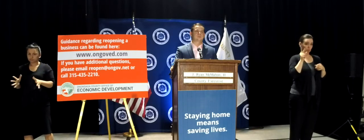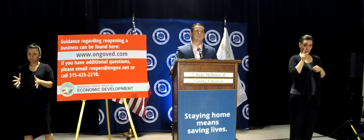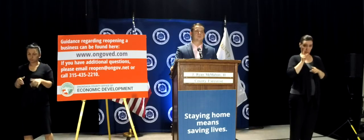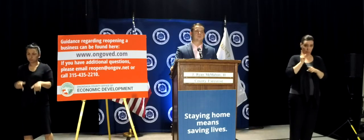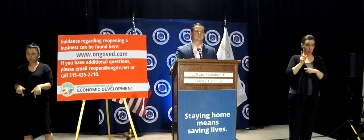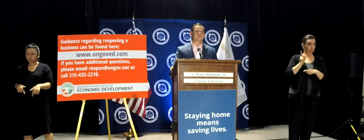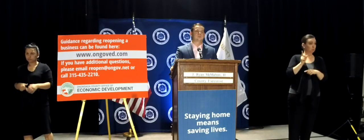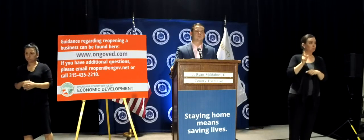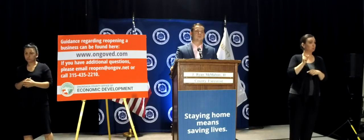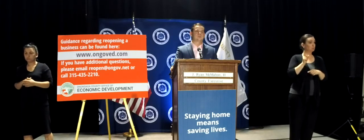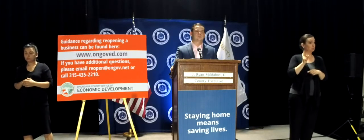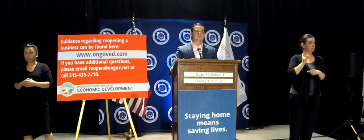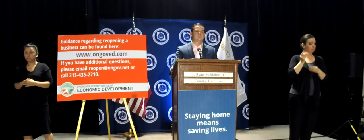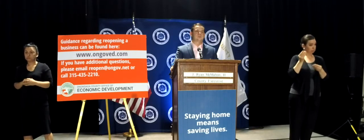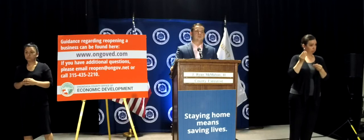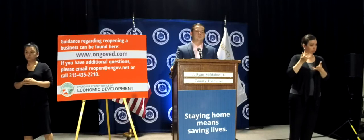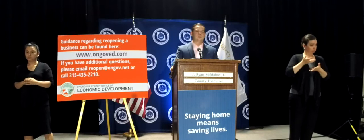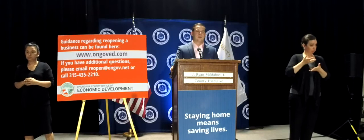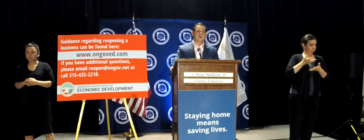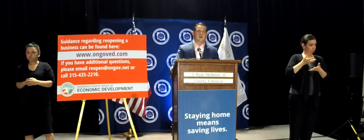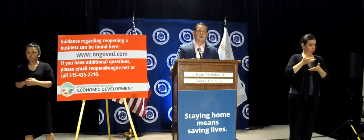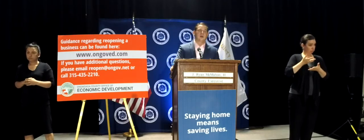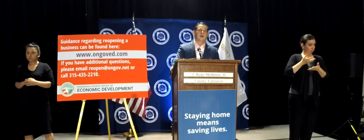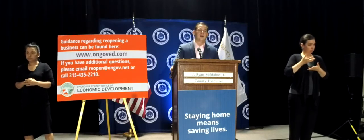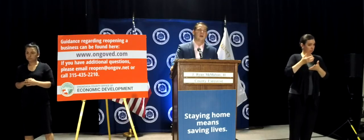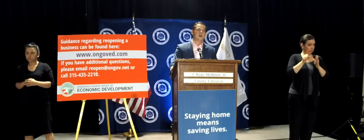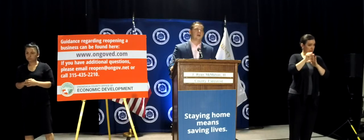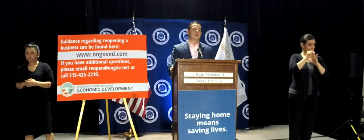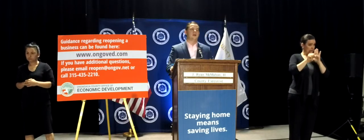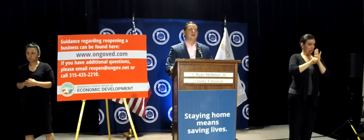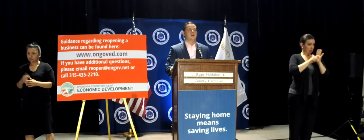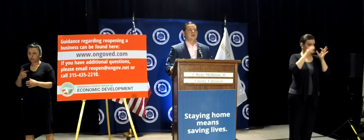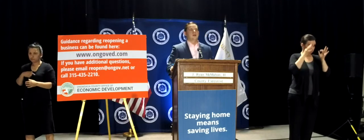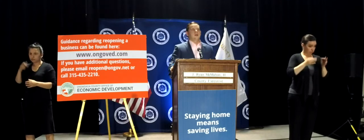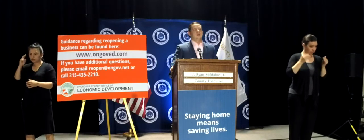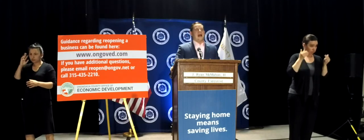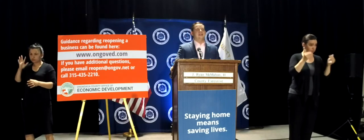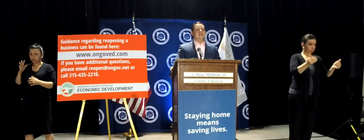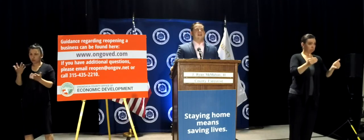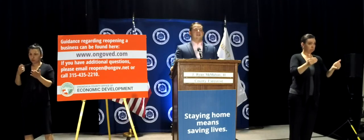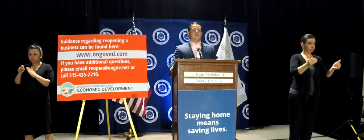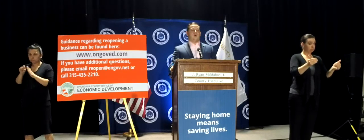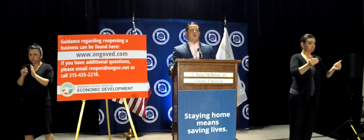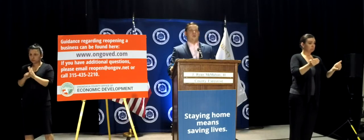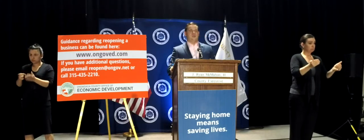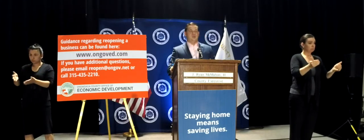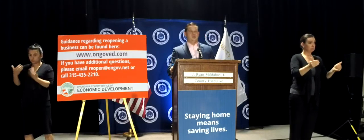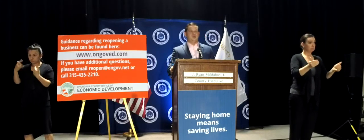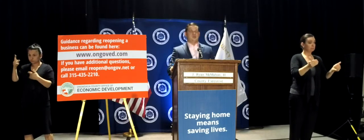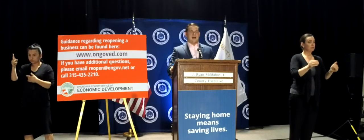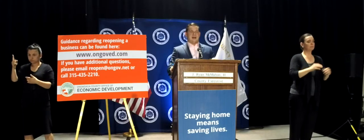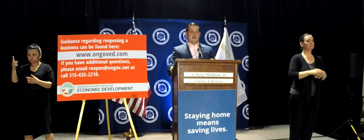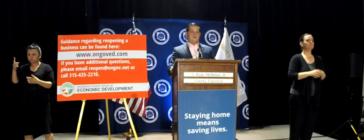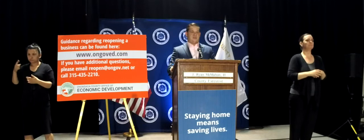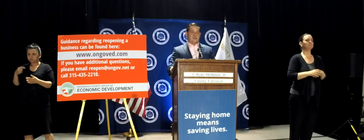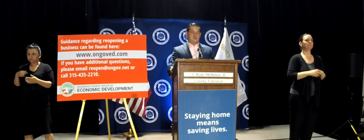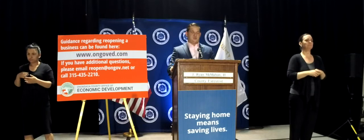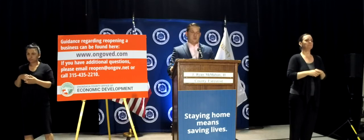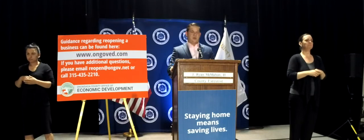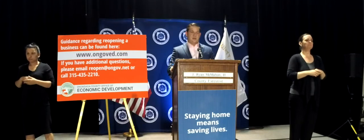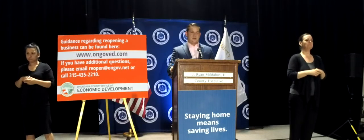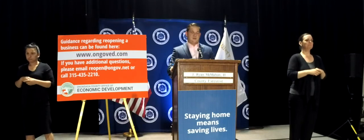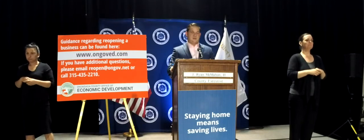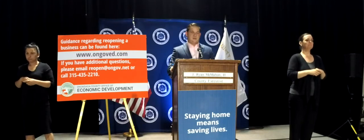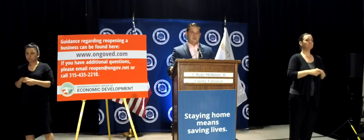another of where the state is leaning, or are you learning about what's okay at the same time the rest of us I think so. The new slide on